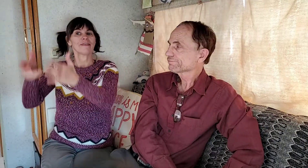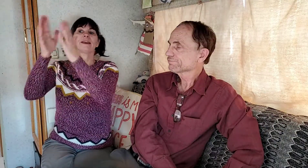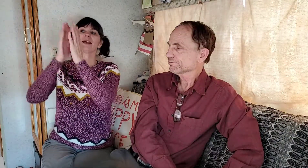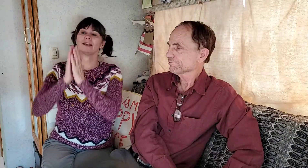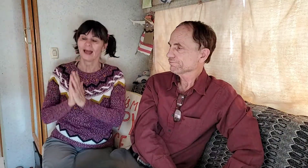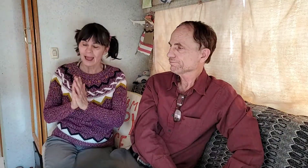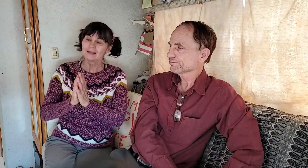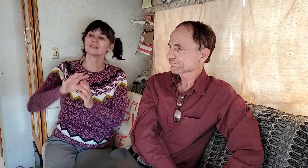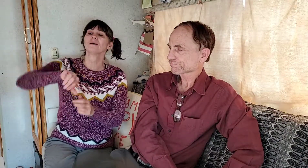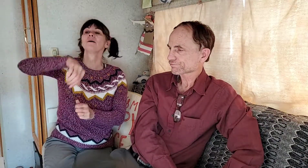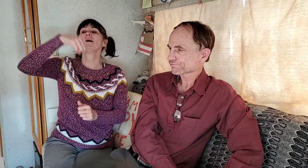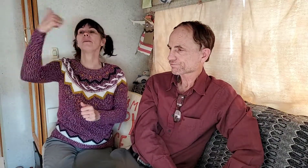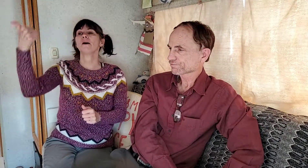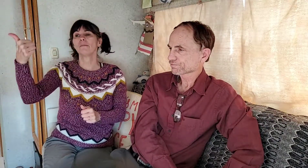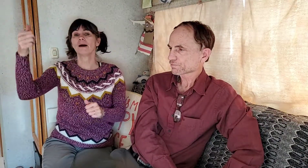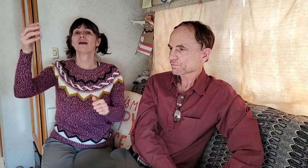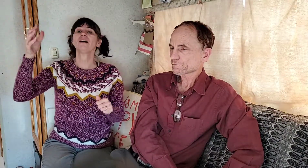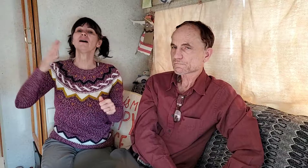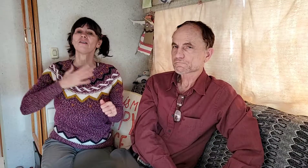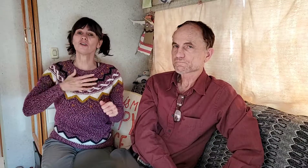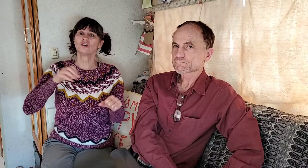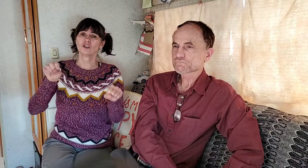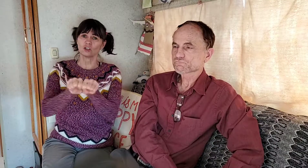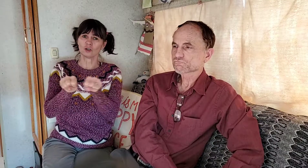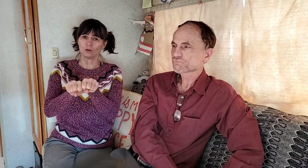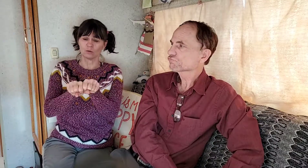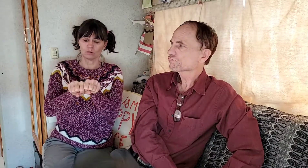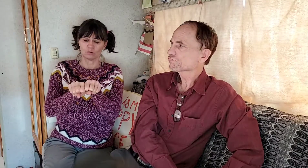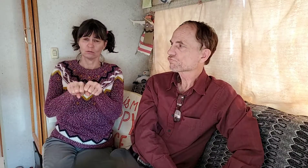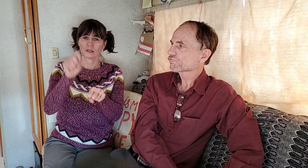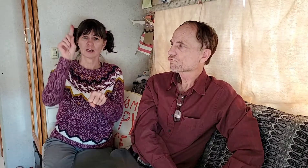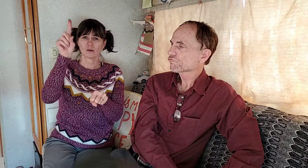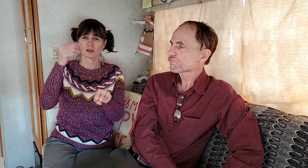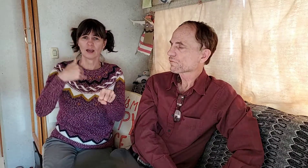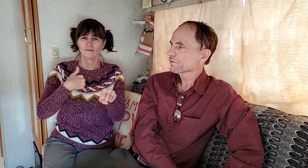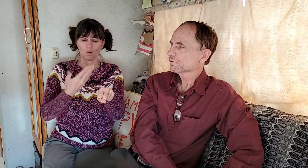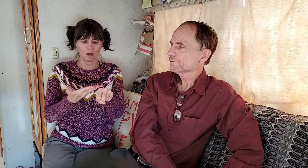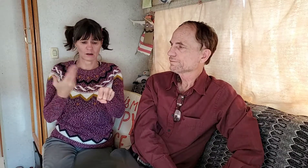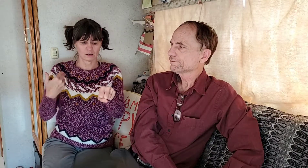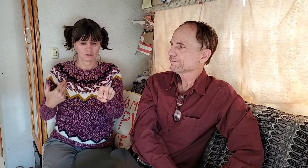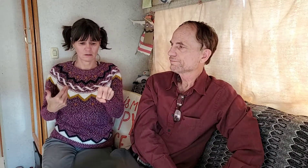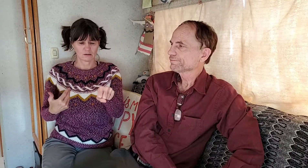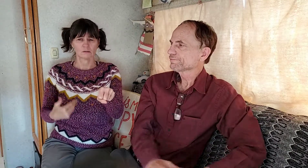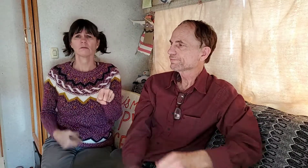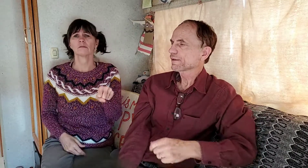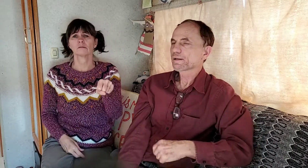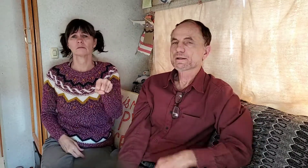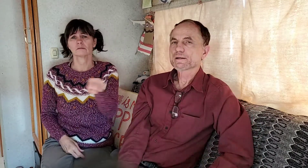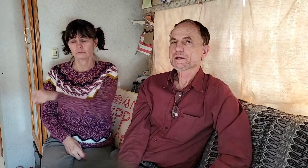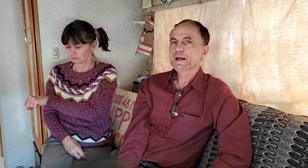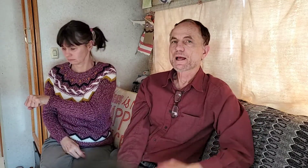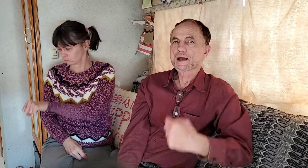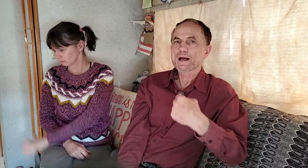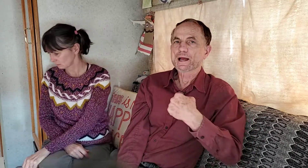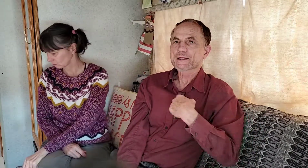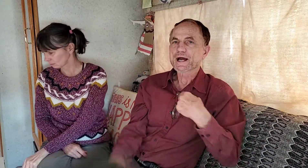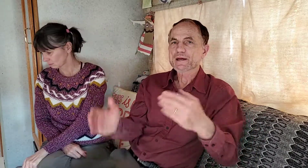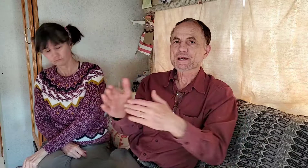can ask them about my other shoe, because I only have one. Oh. And I am